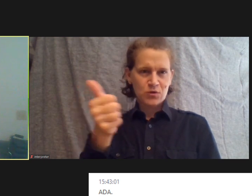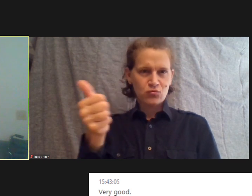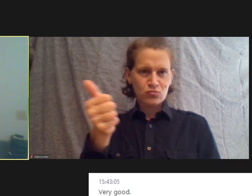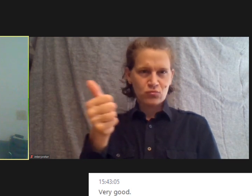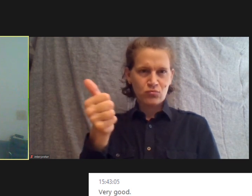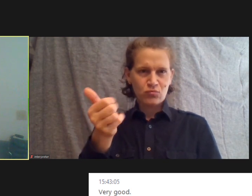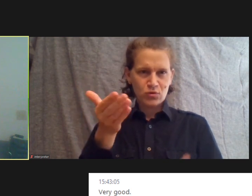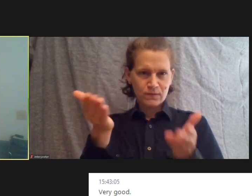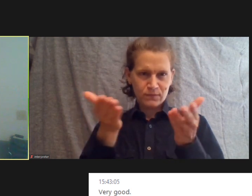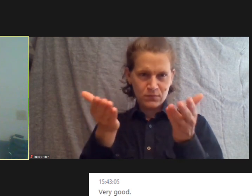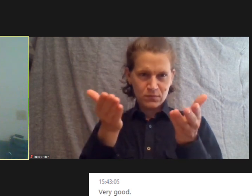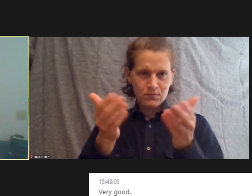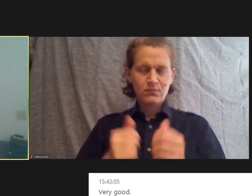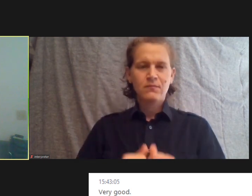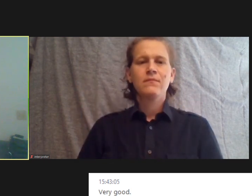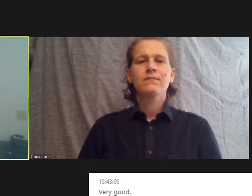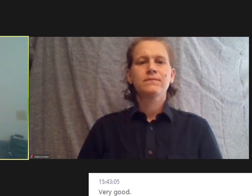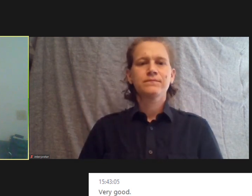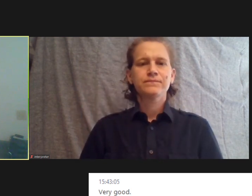paratransportation, the